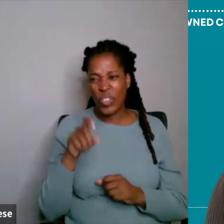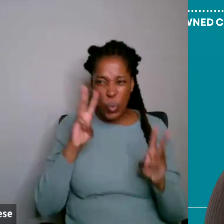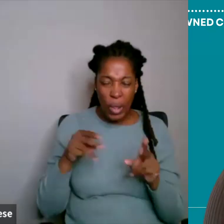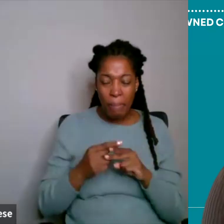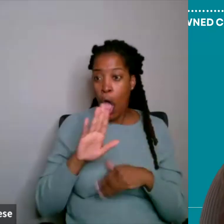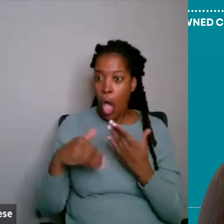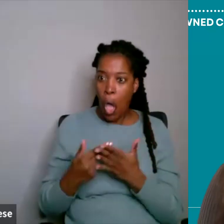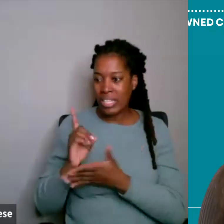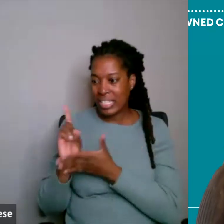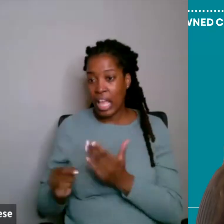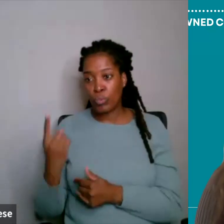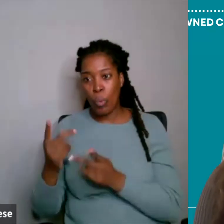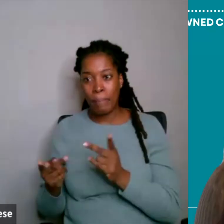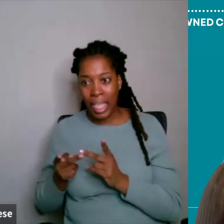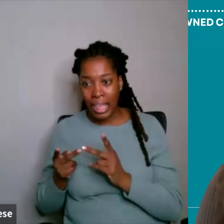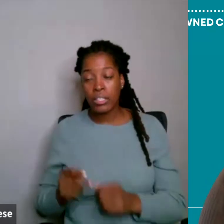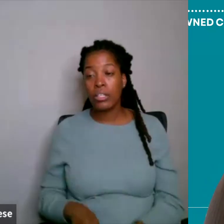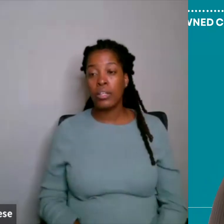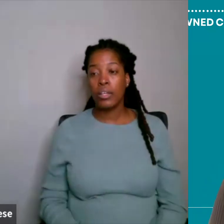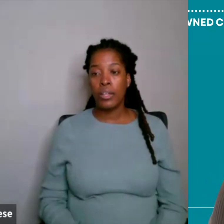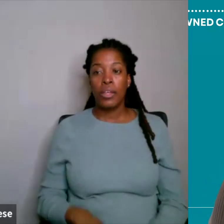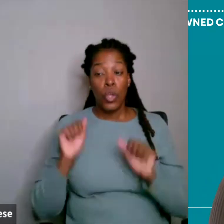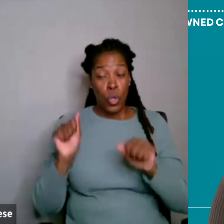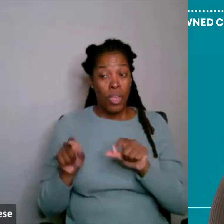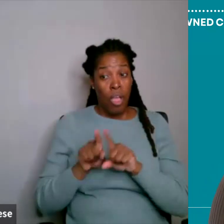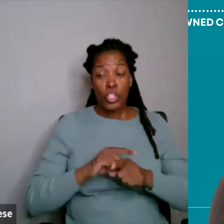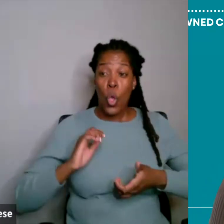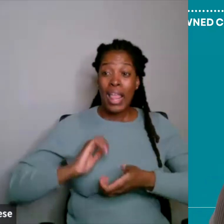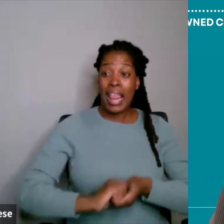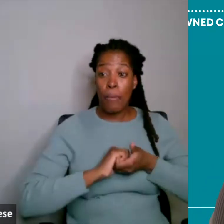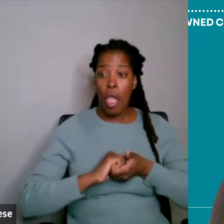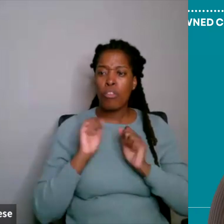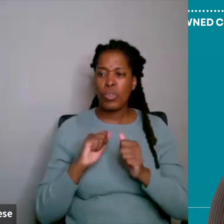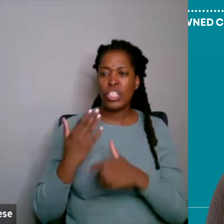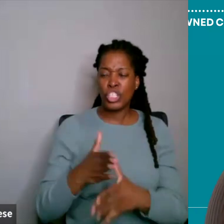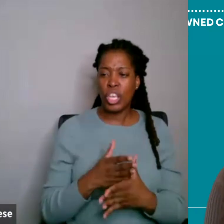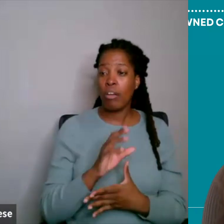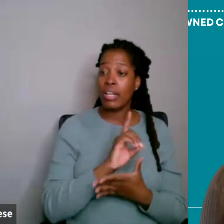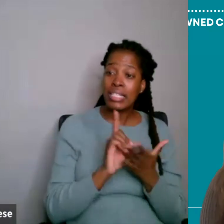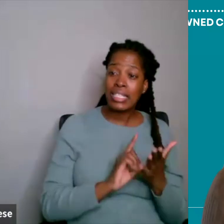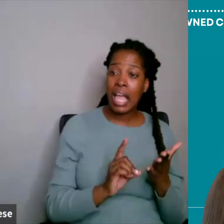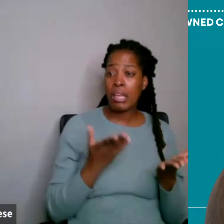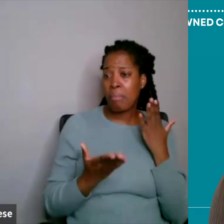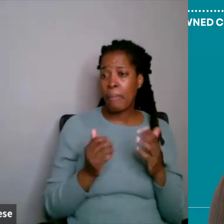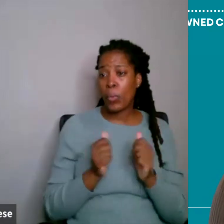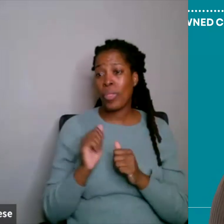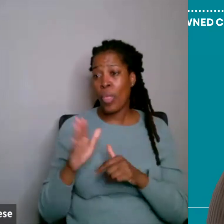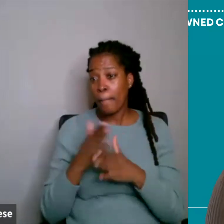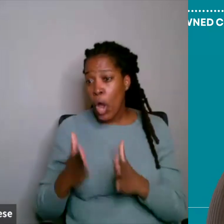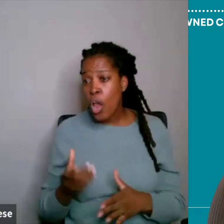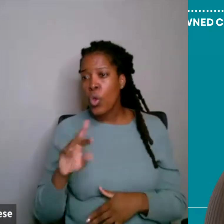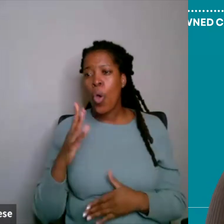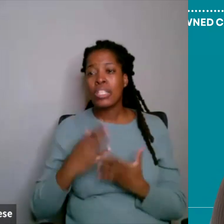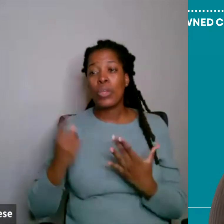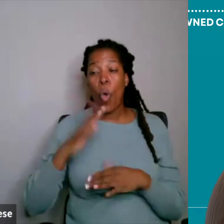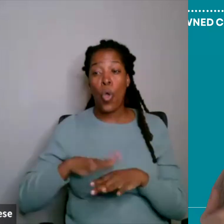place. You can also collaborate, where you can share a design maybe with a partner or just someone on your team or just another set of eyes to